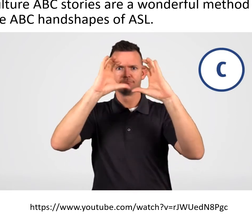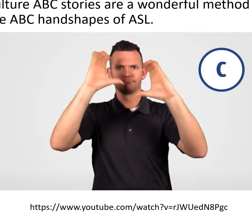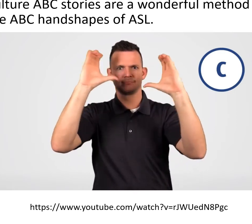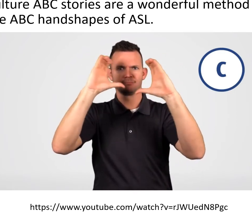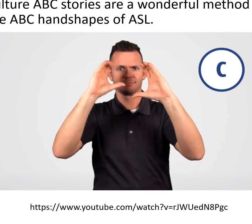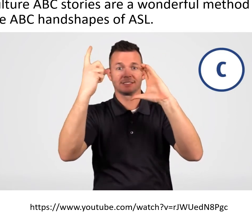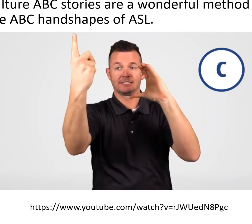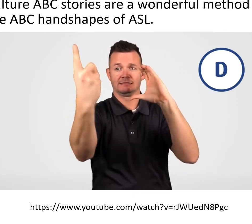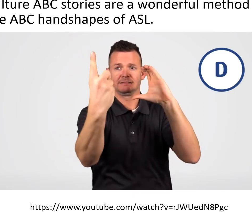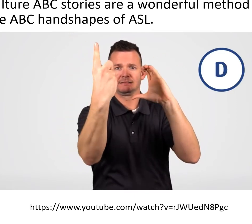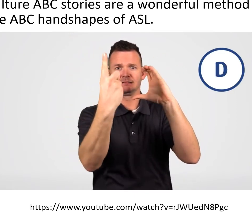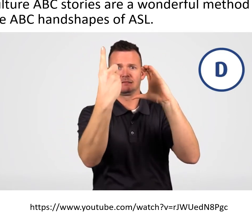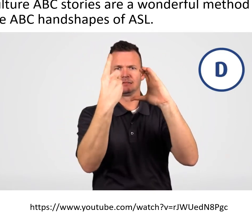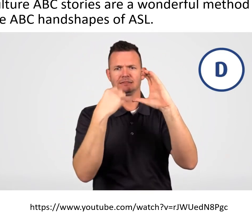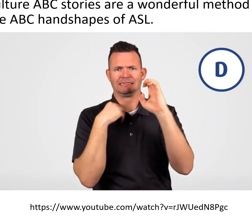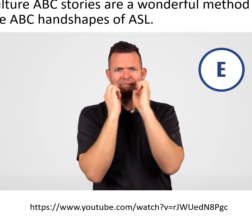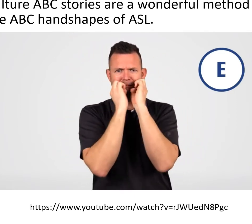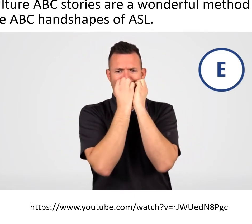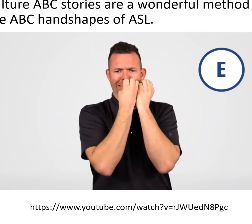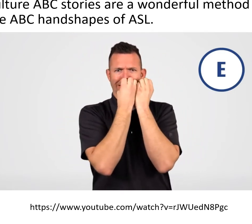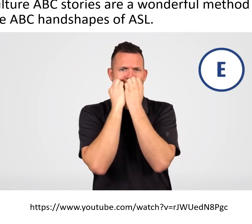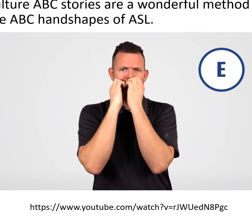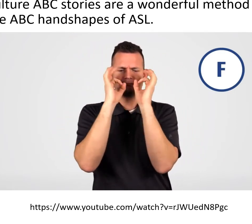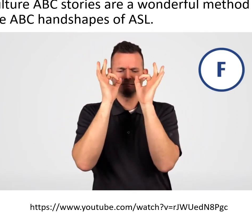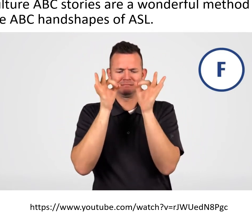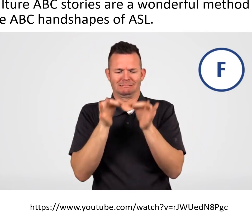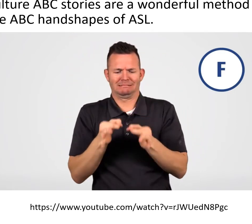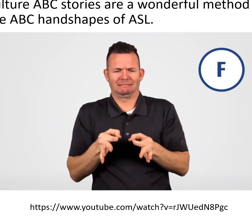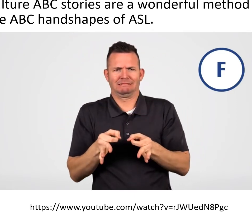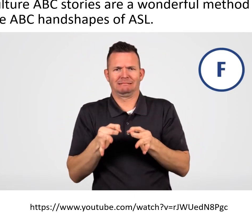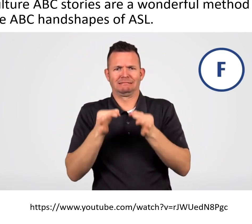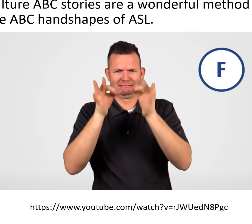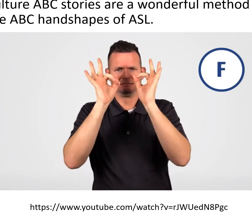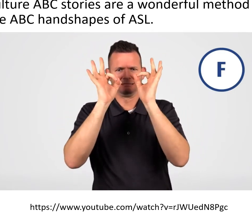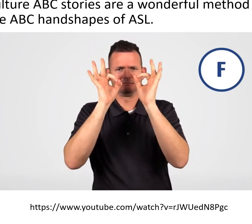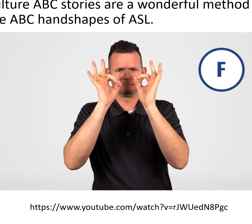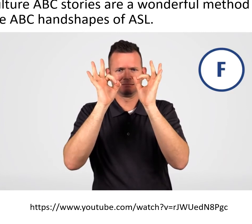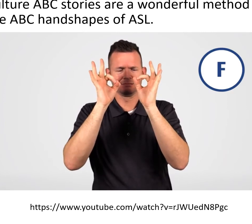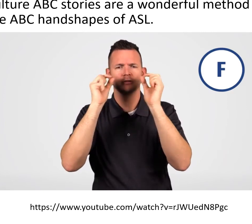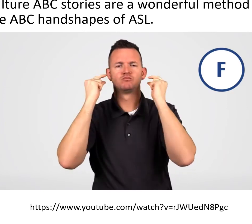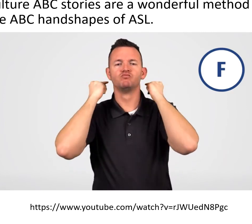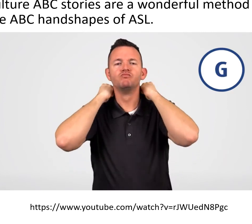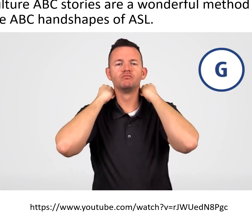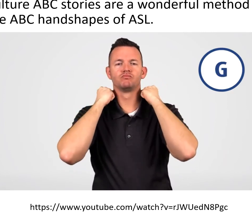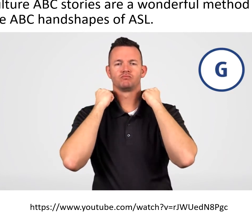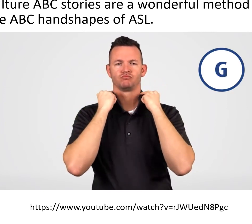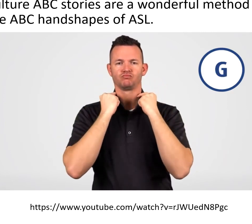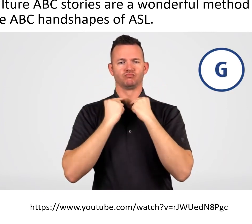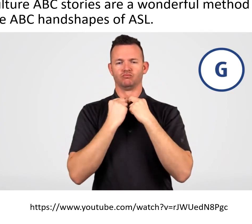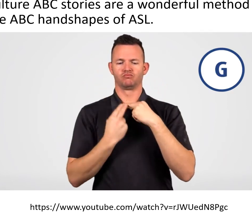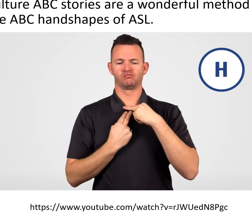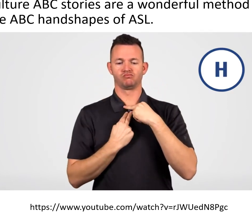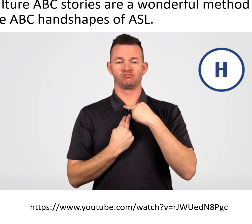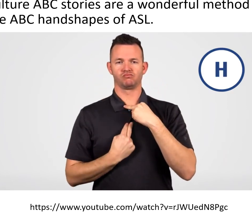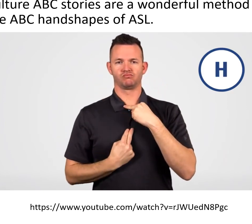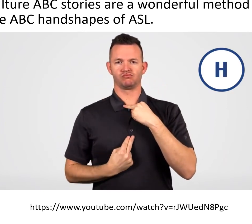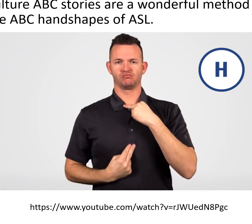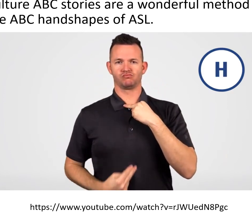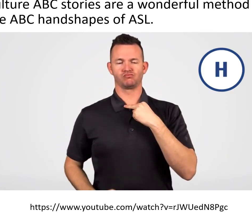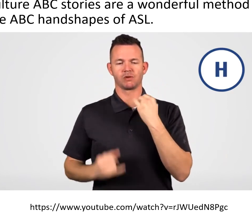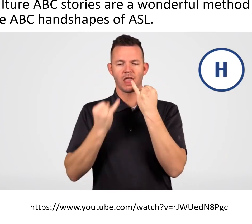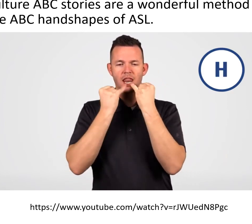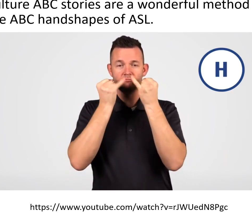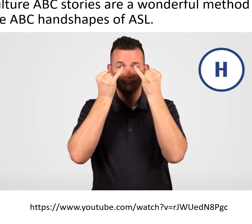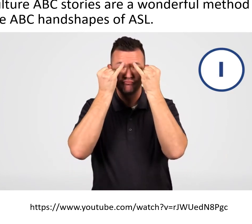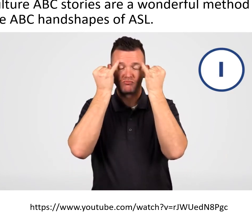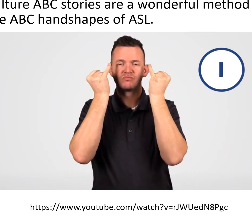eyes widen with surprise. A haunting figure walks in. Nervously, I looked at him from head to toe. He wore a collar and a tie looking